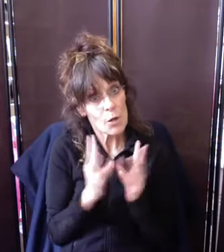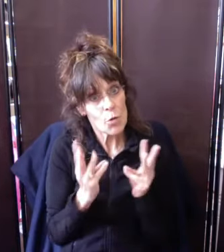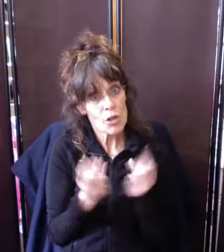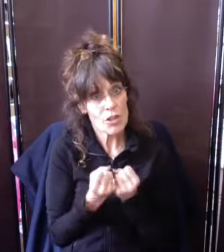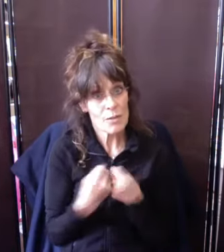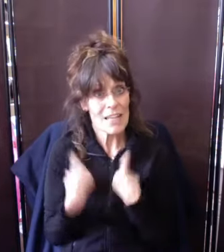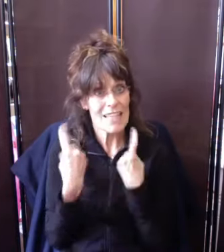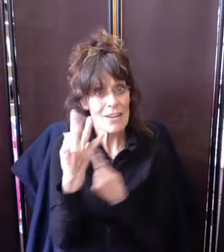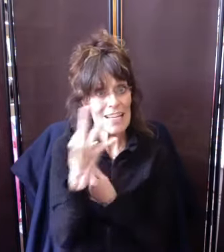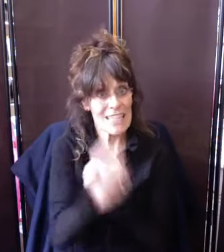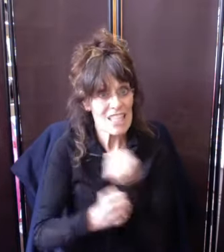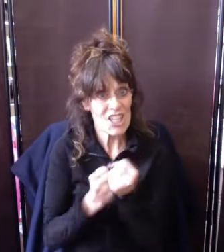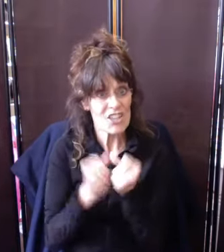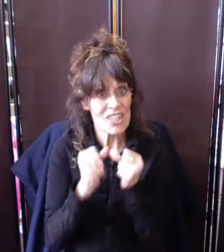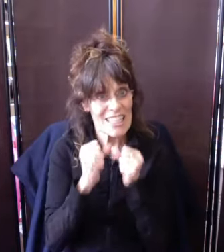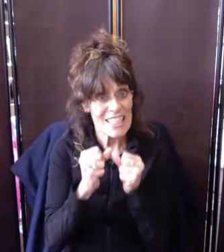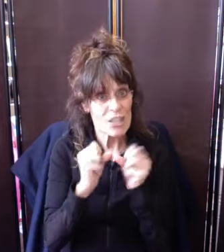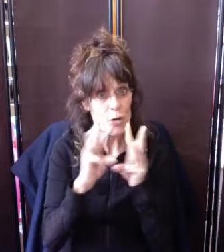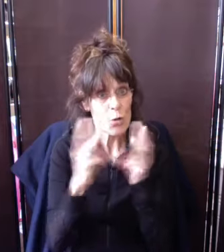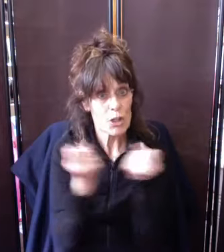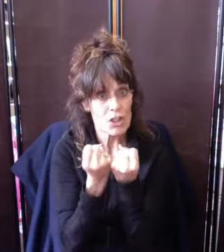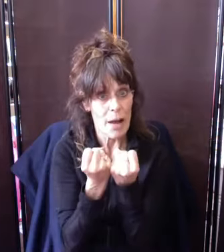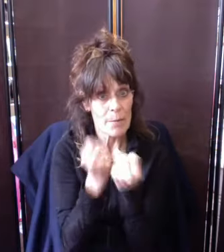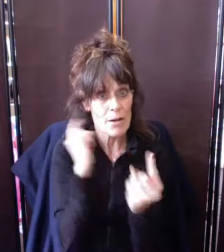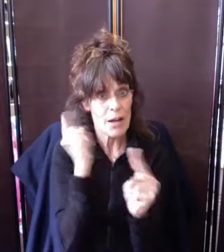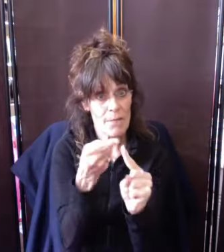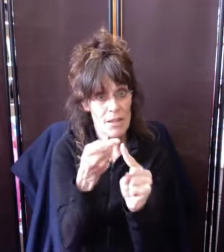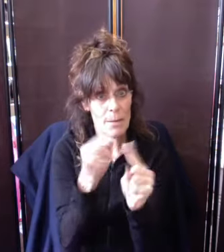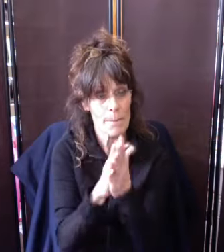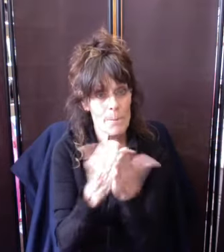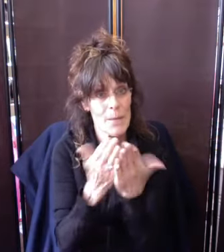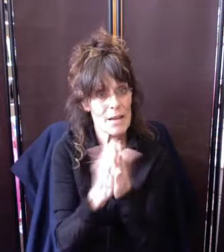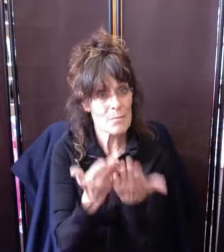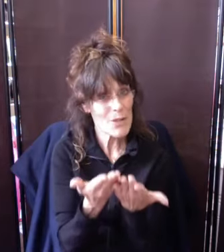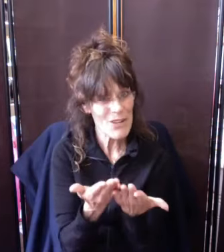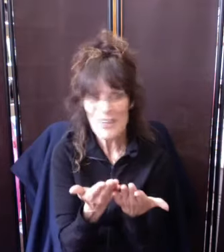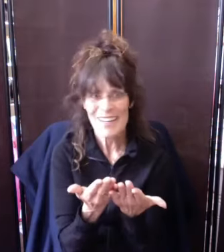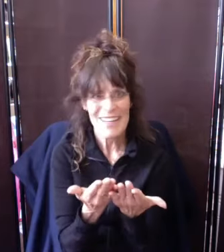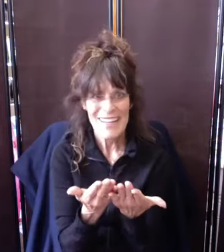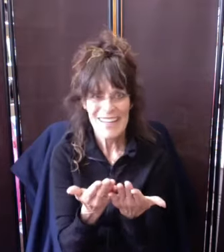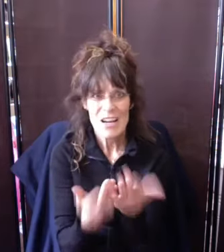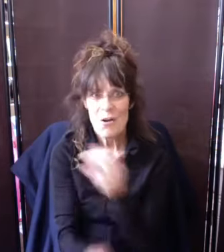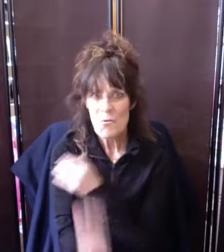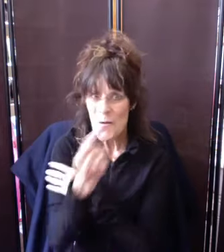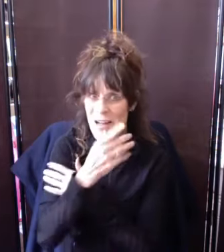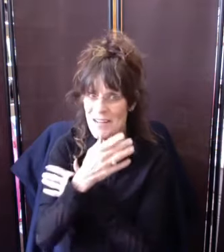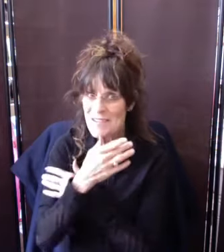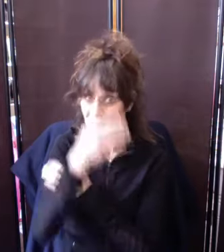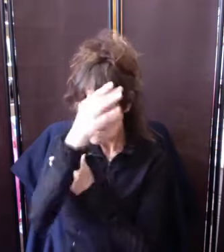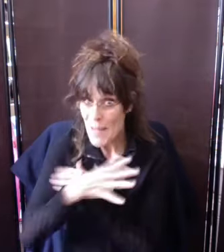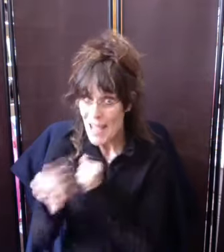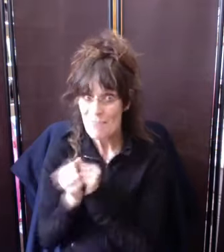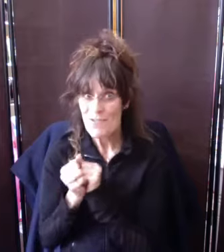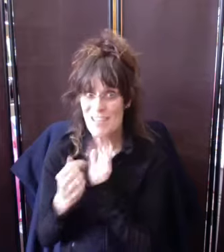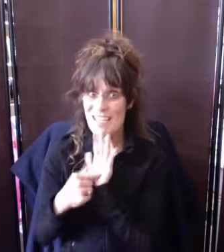years. 19 years of me just, again, though you be but one man alone with this book, that it doesn't say